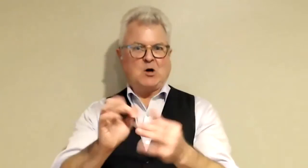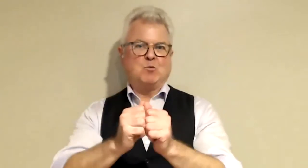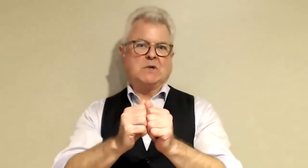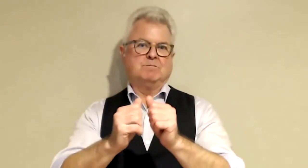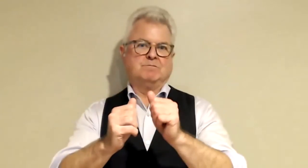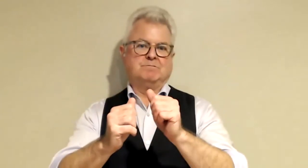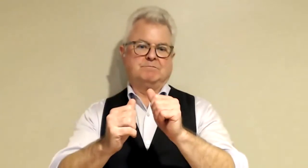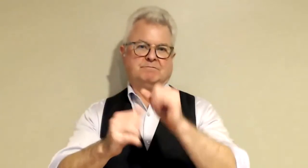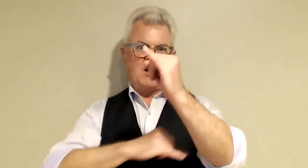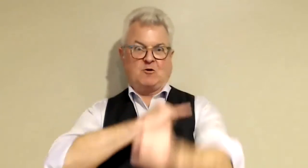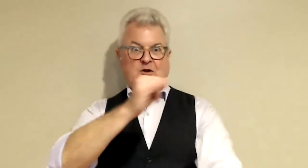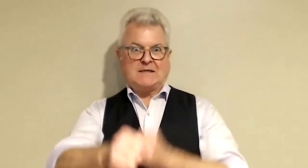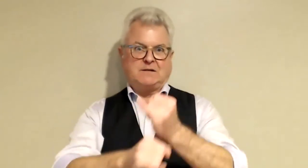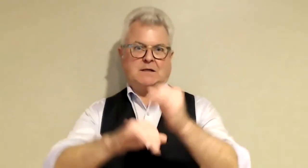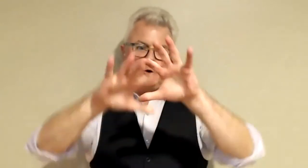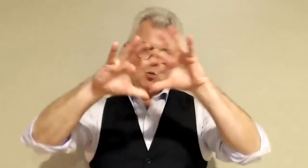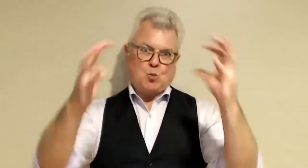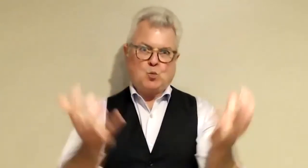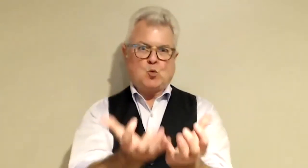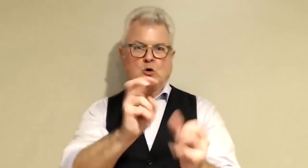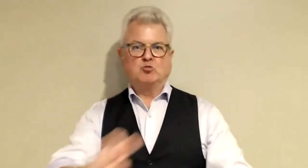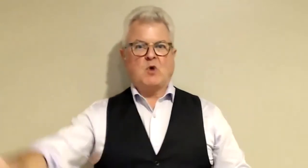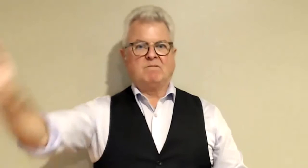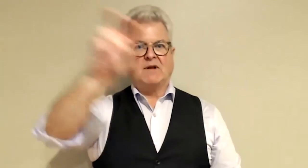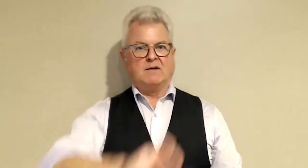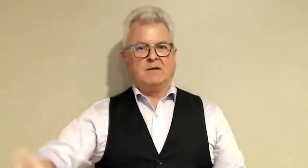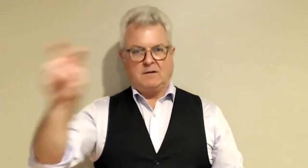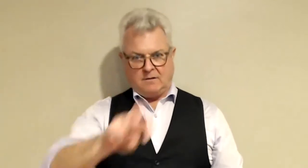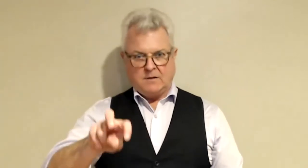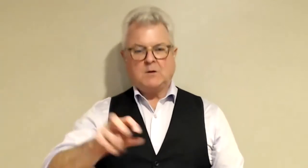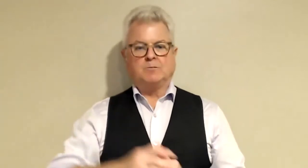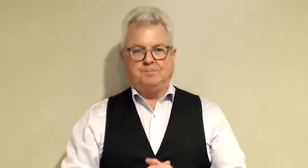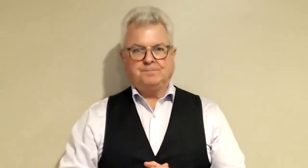So these are the things that you should be aware of when you're traveling internationally.